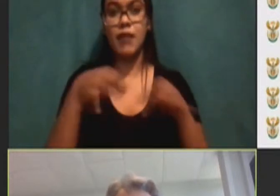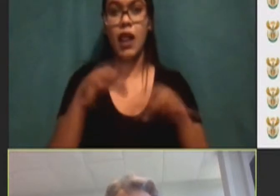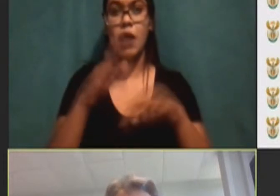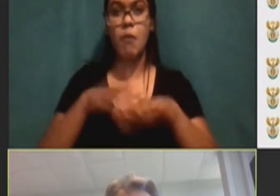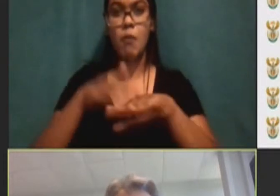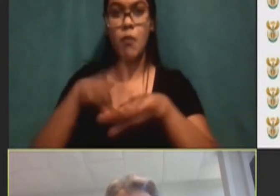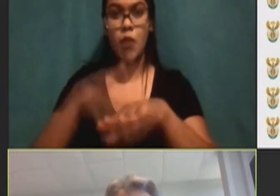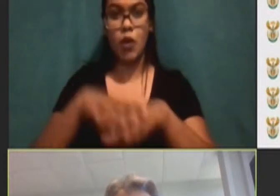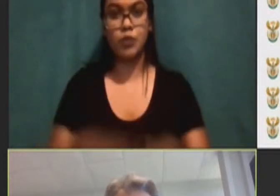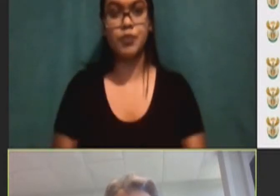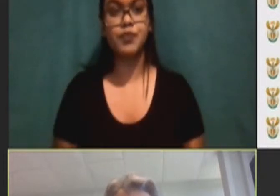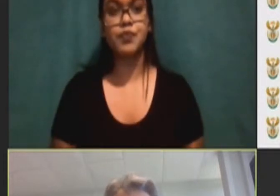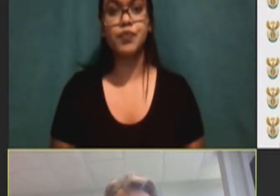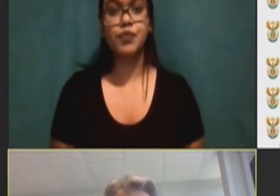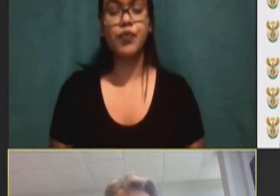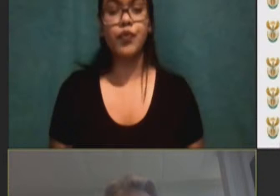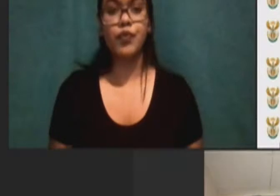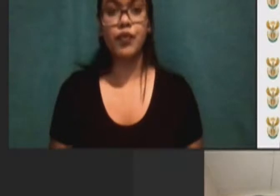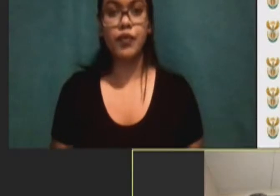thanks.